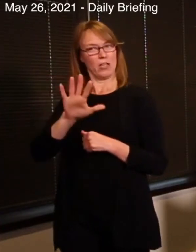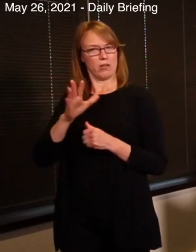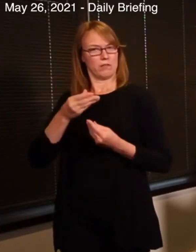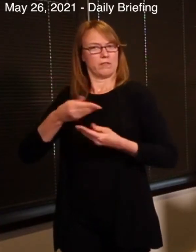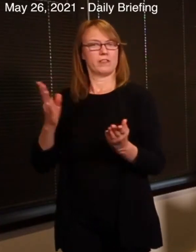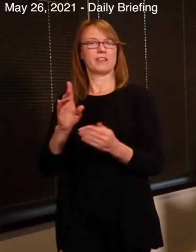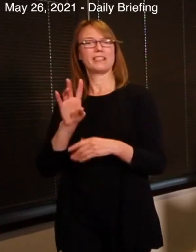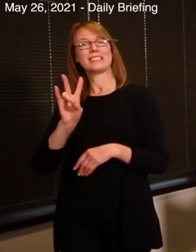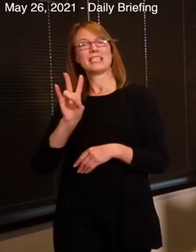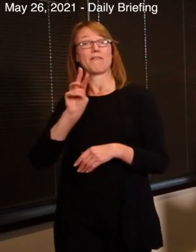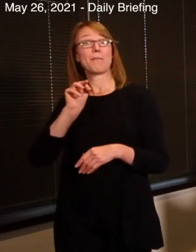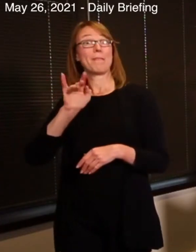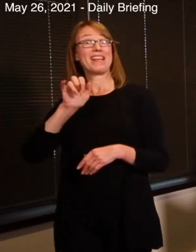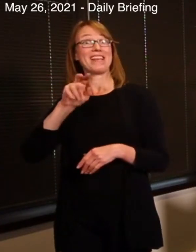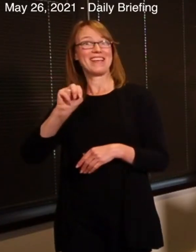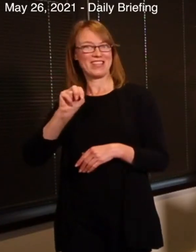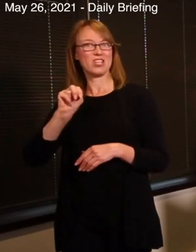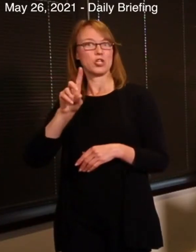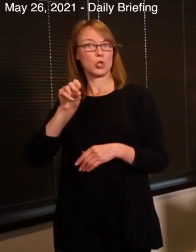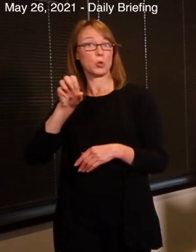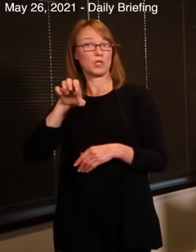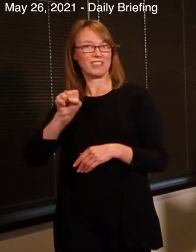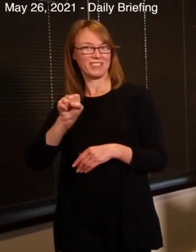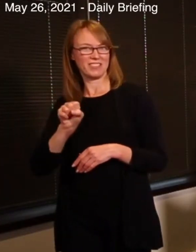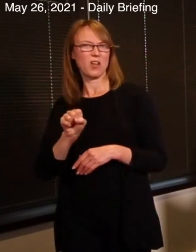So to be specific,